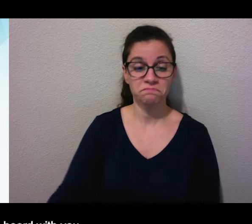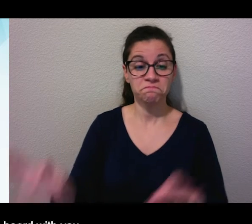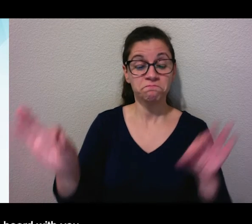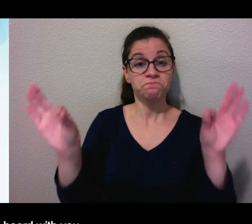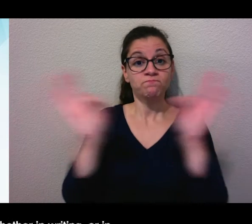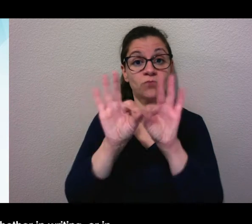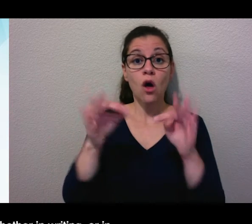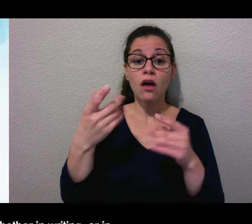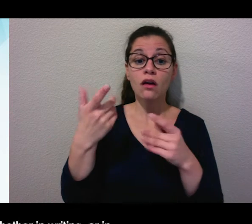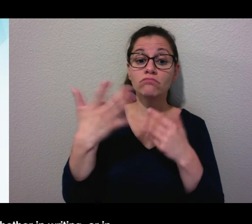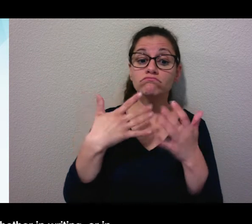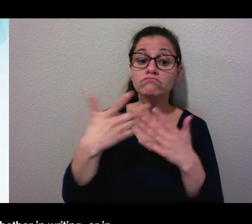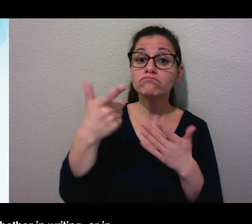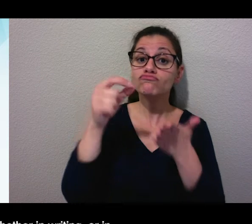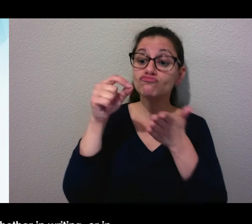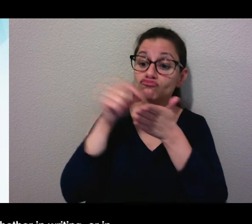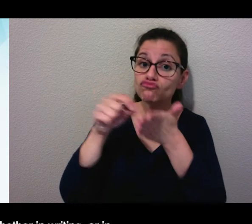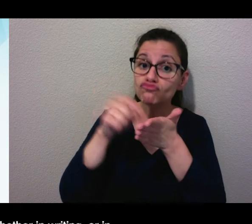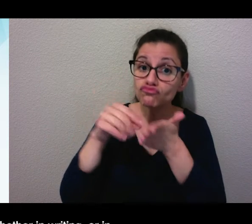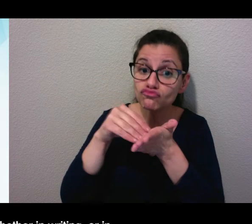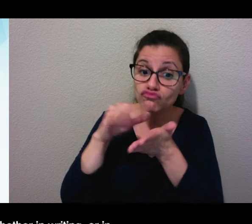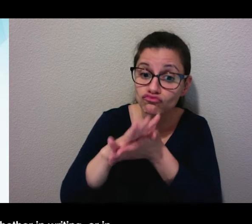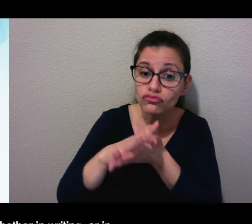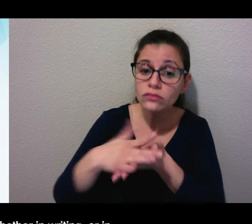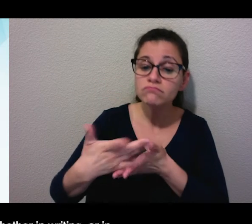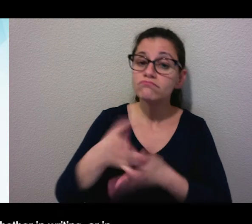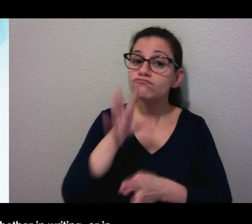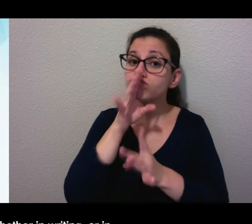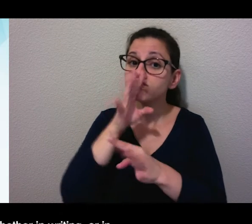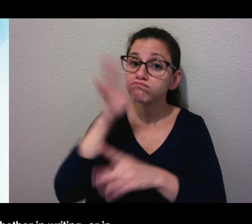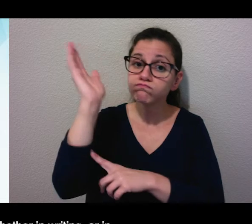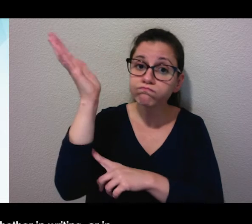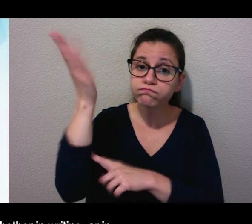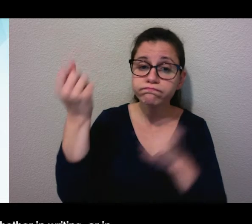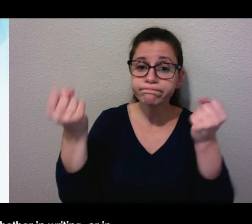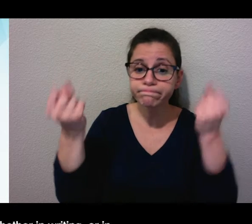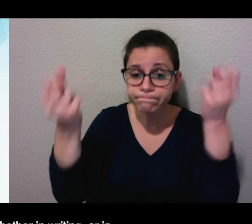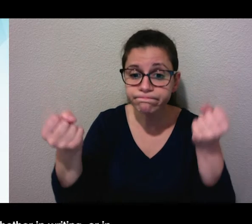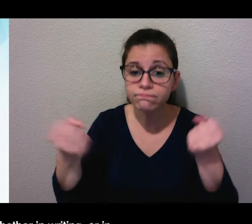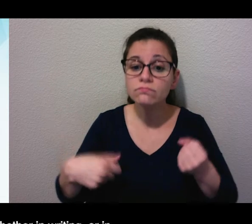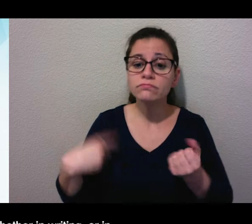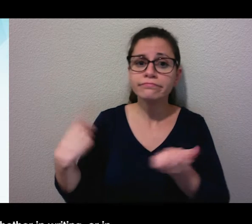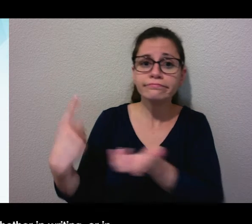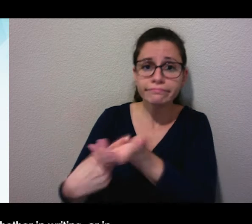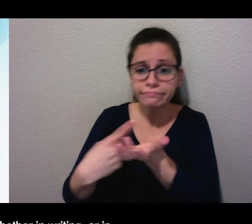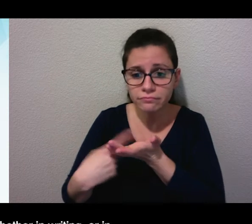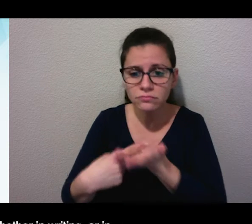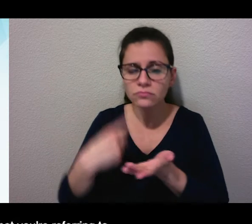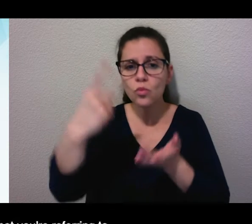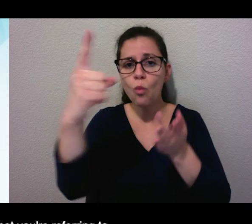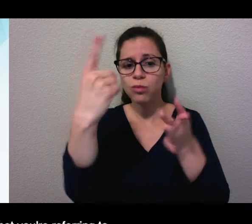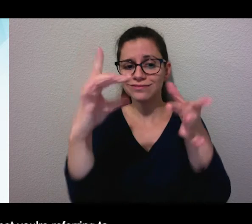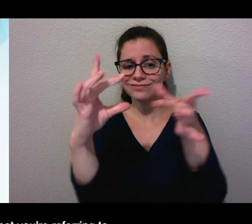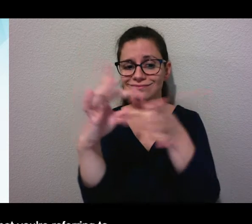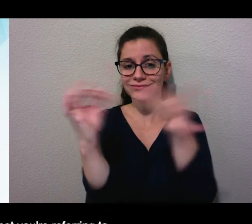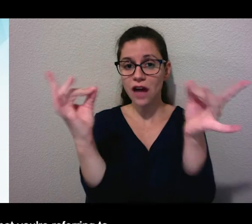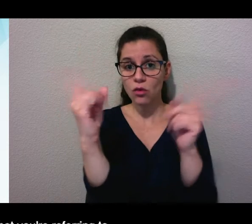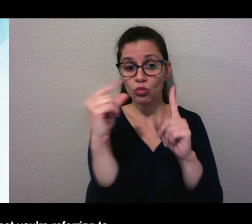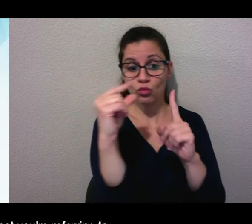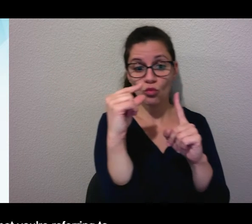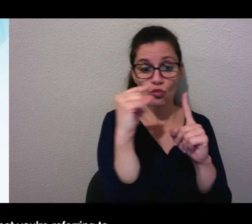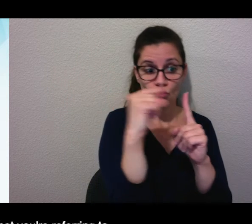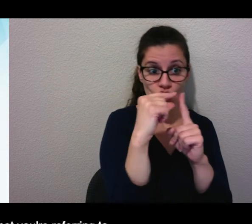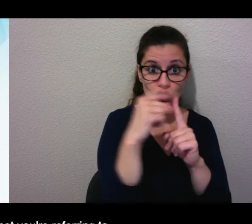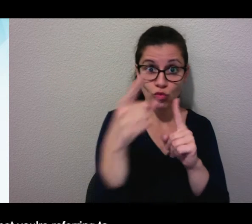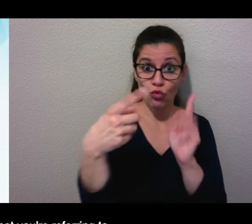this very helpful. It's important that whether in writing or in speaking or discussion, that you